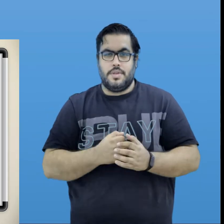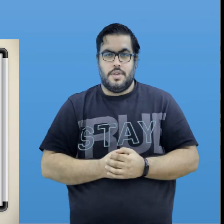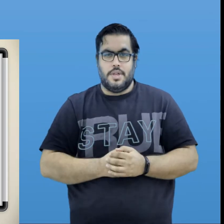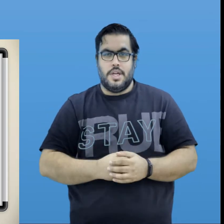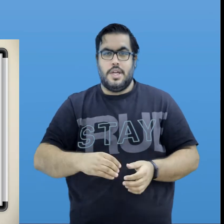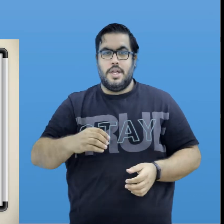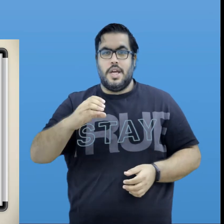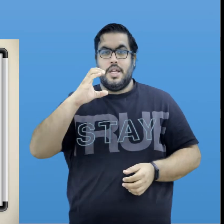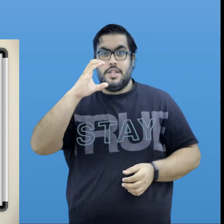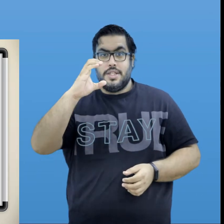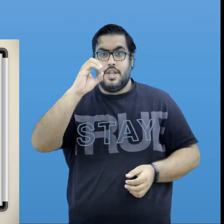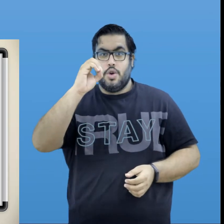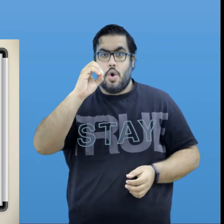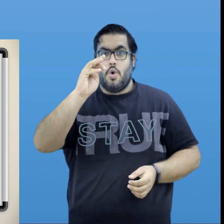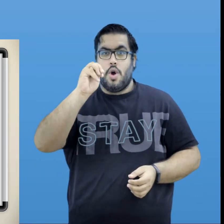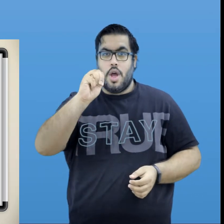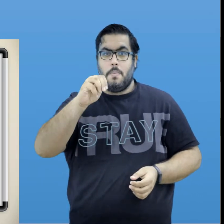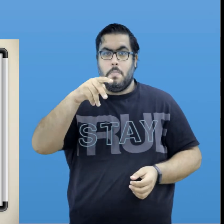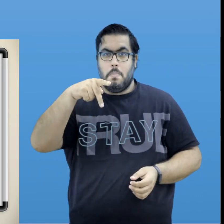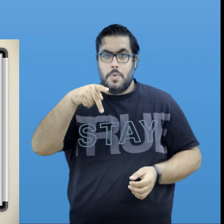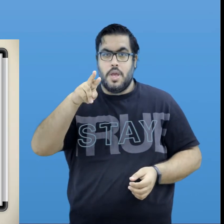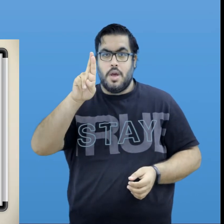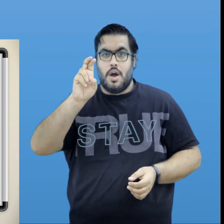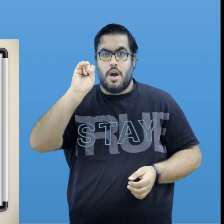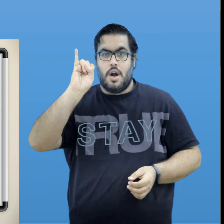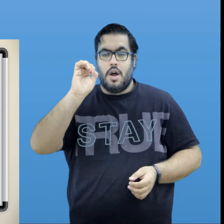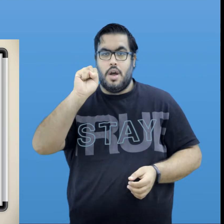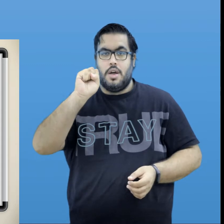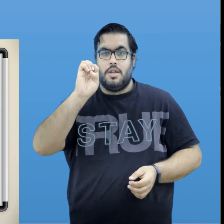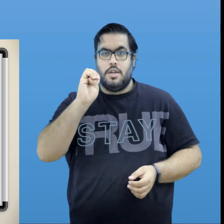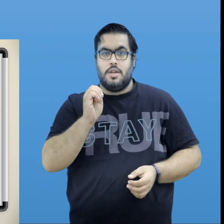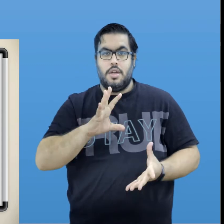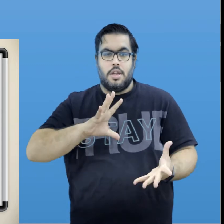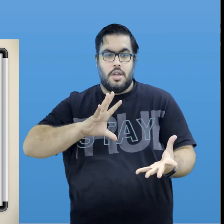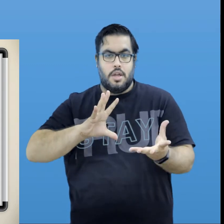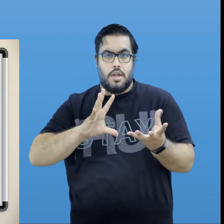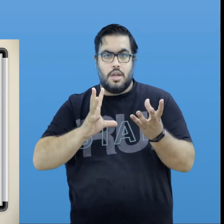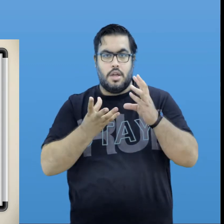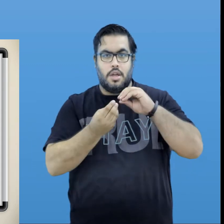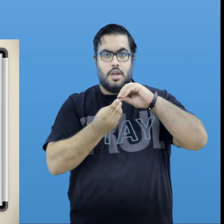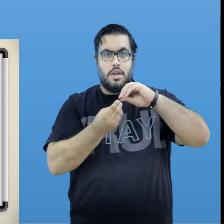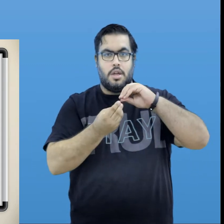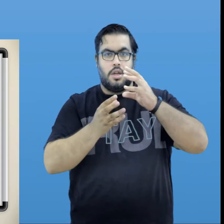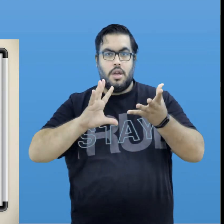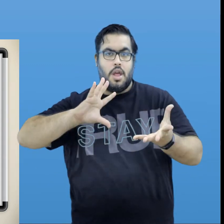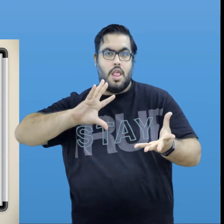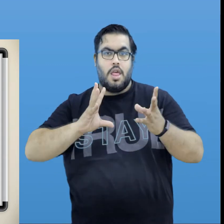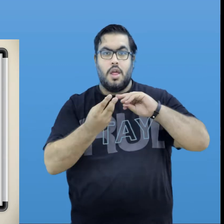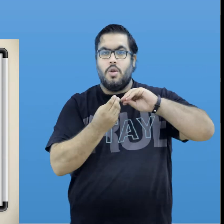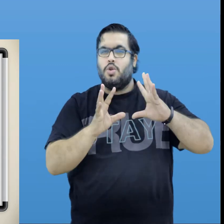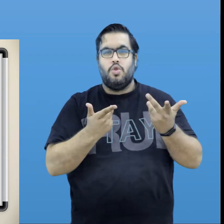we underlined the answers to the question. Let's see what we can do to paraphrase them.